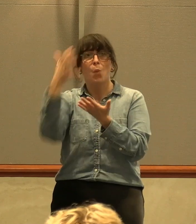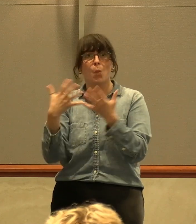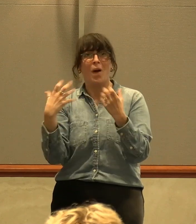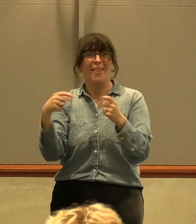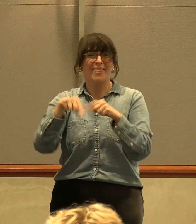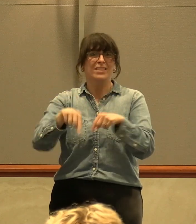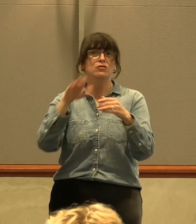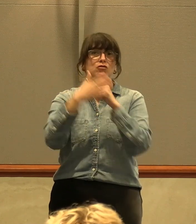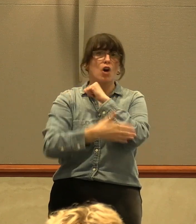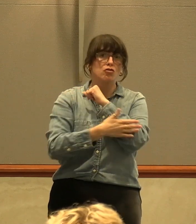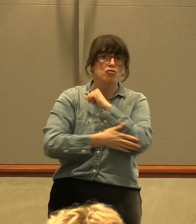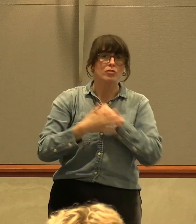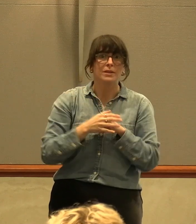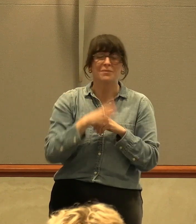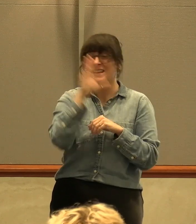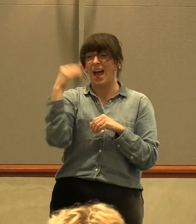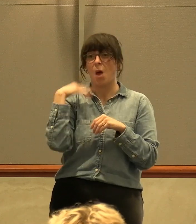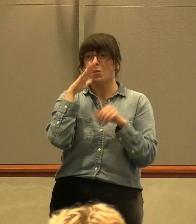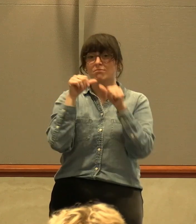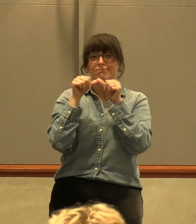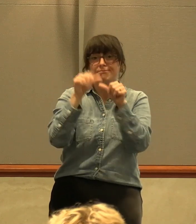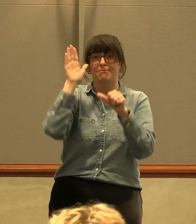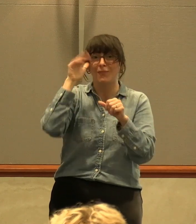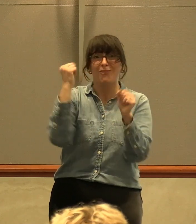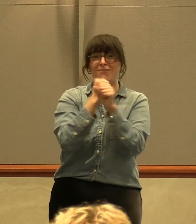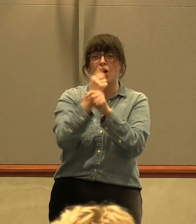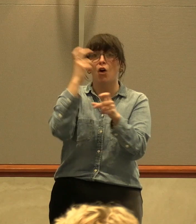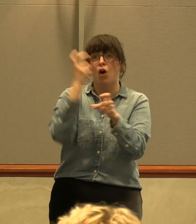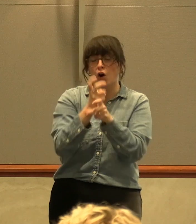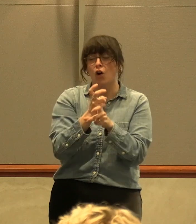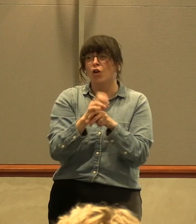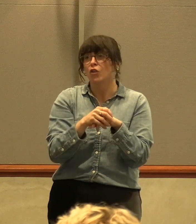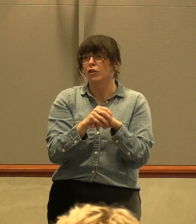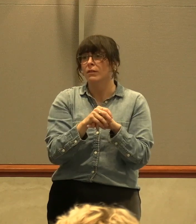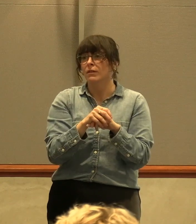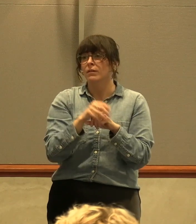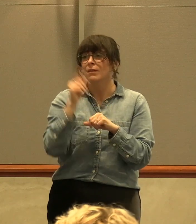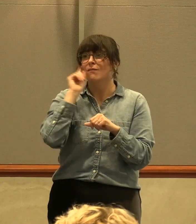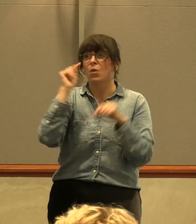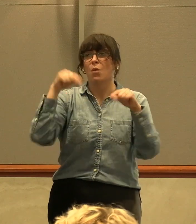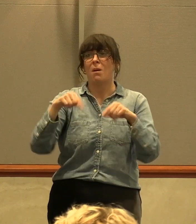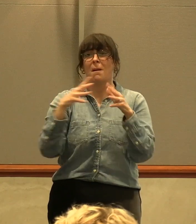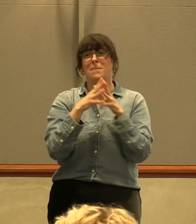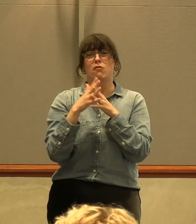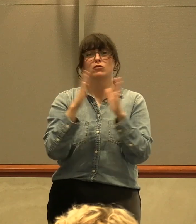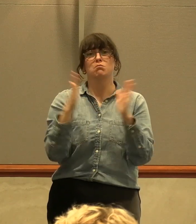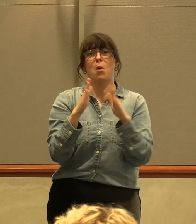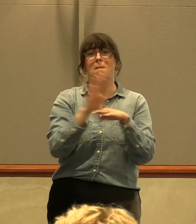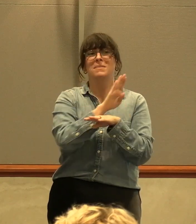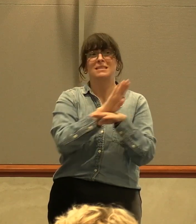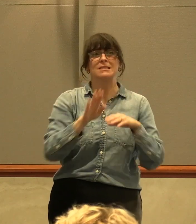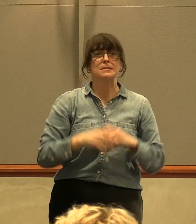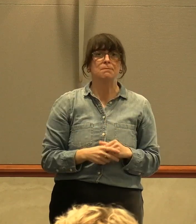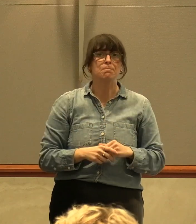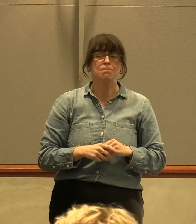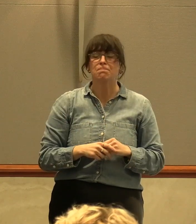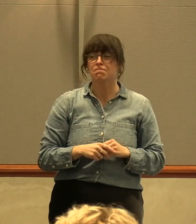country. And I'm going to continue to fight very hard on behalf of America's small